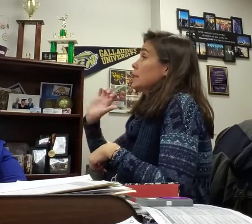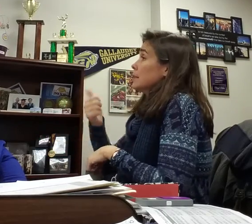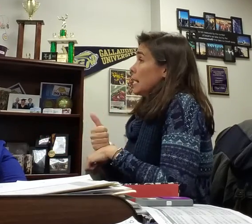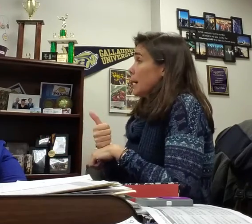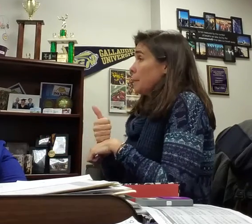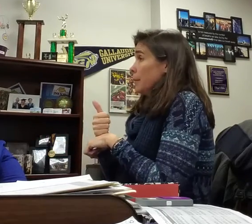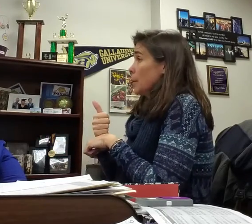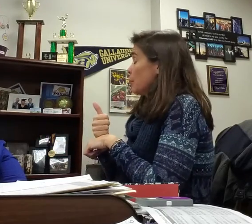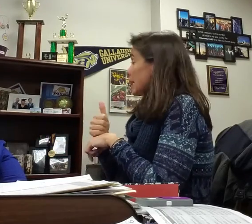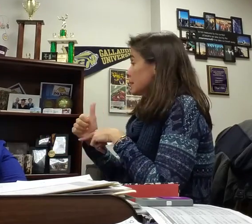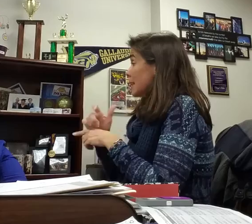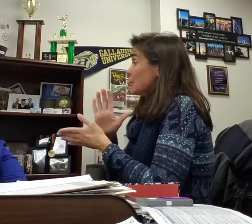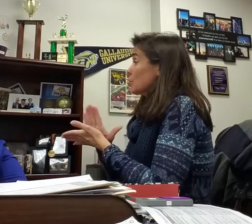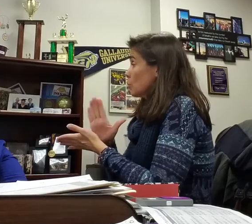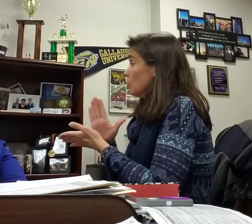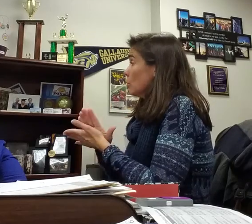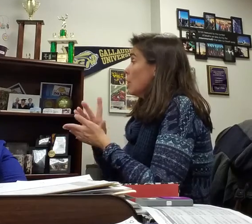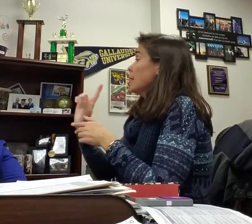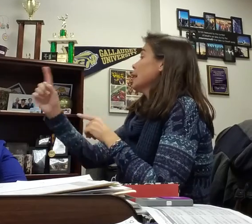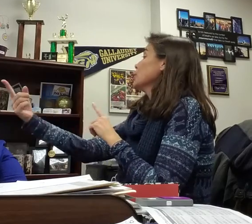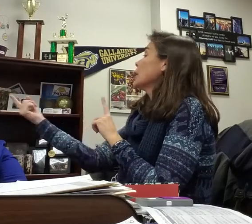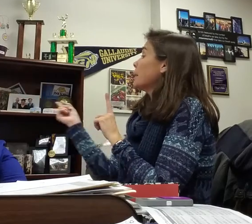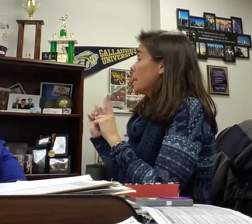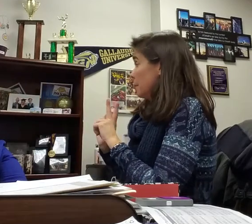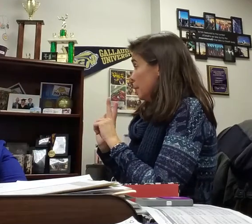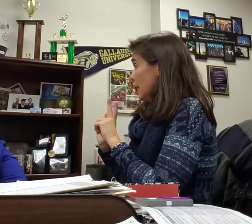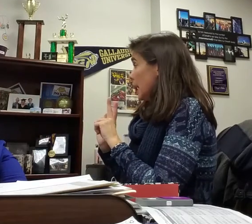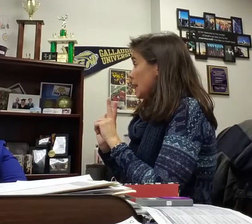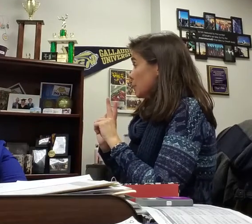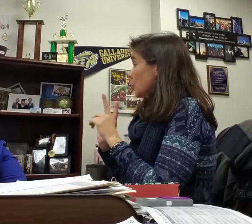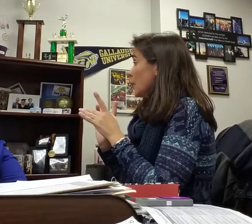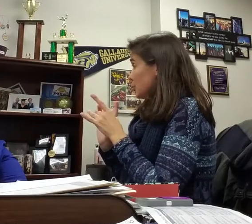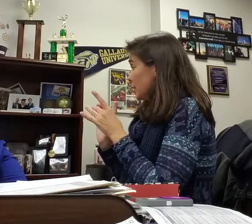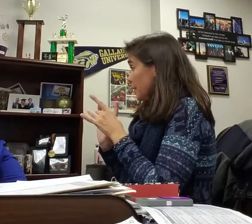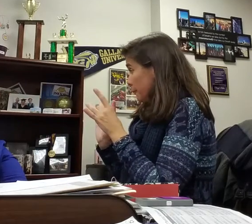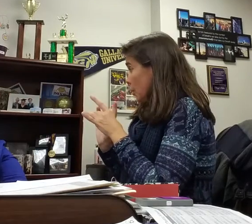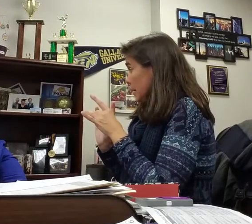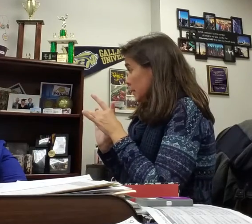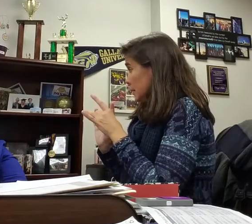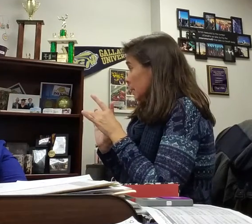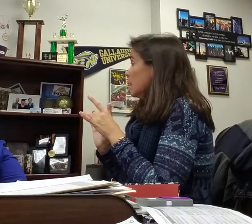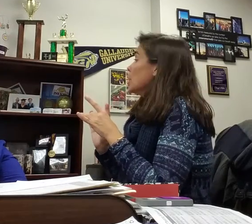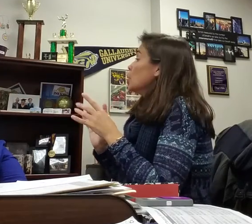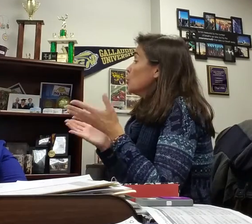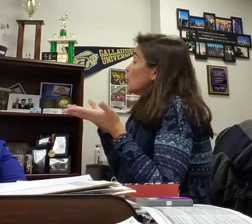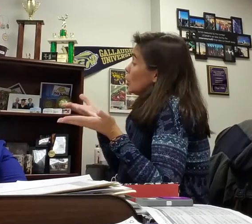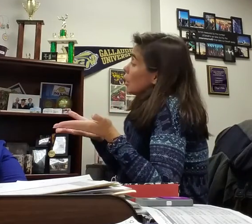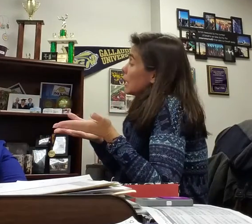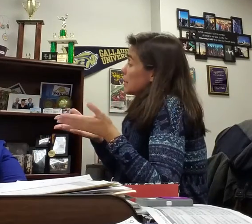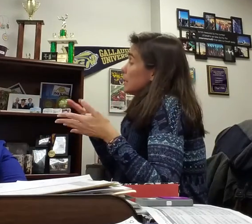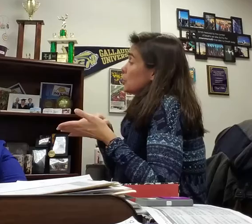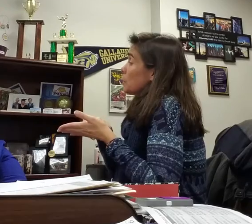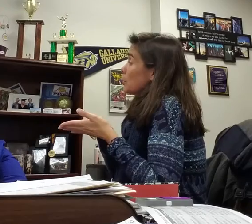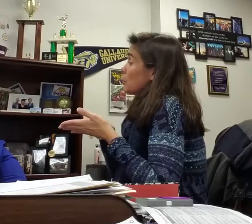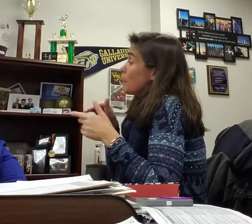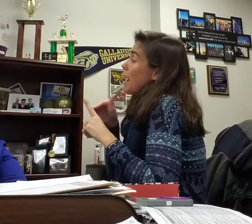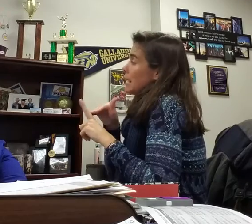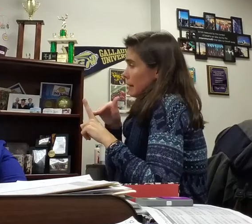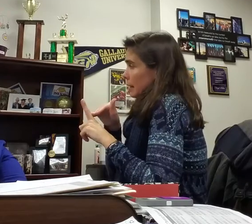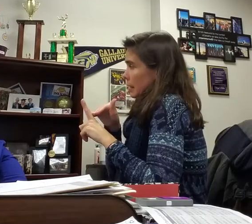had set up the practice as a school that you come up and ask your question in the front, Okay. you could, as the interpreter, remind the kids,